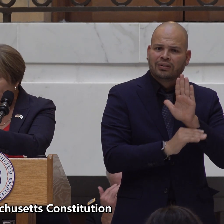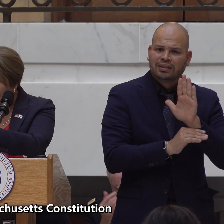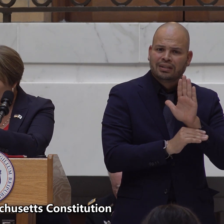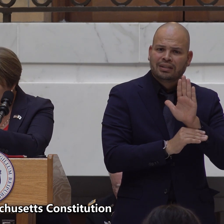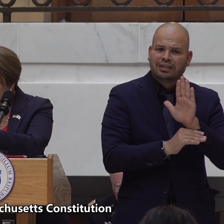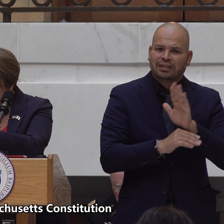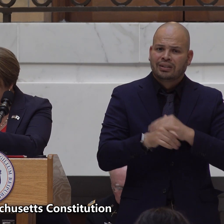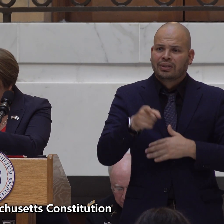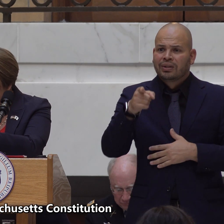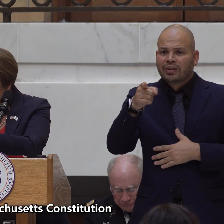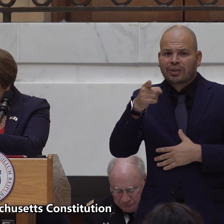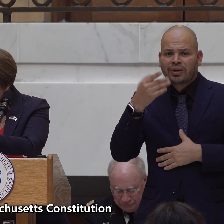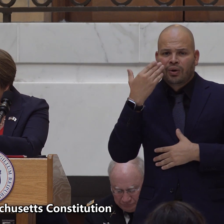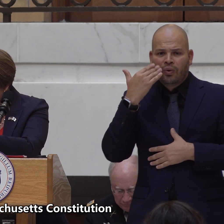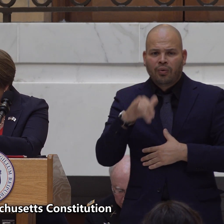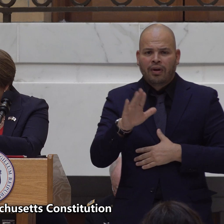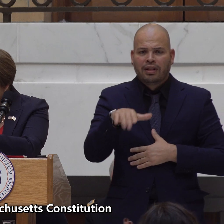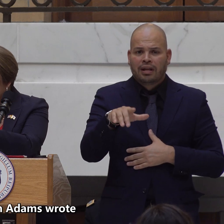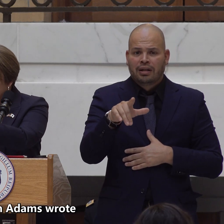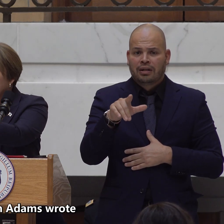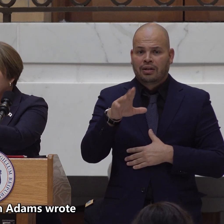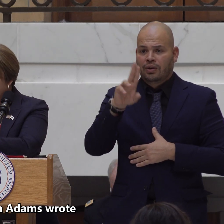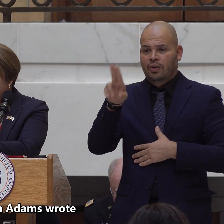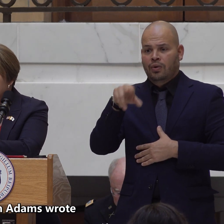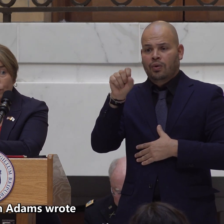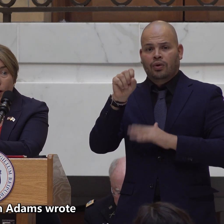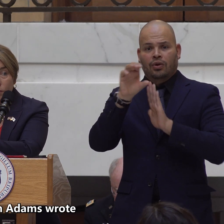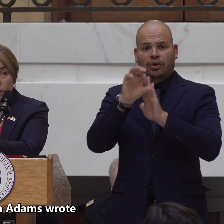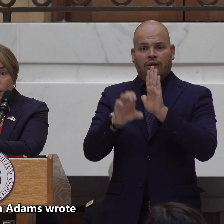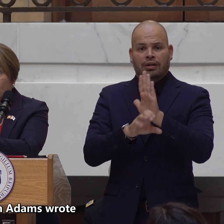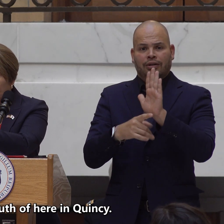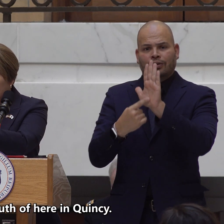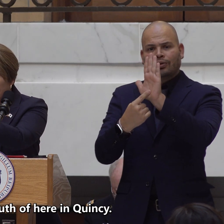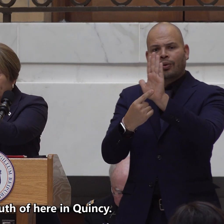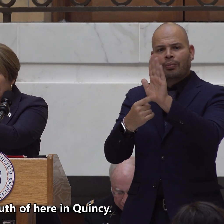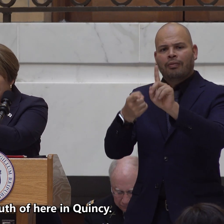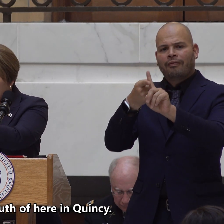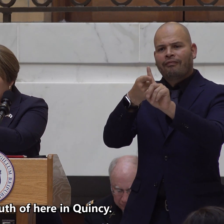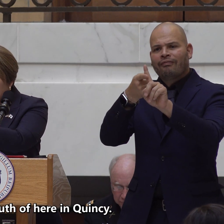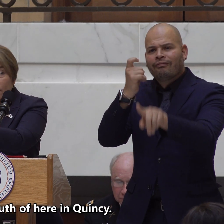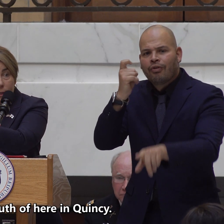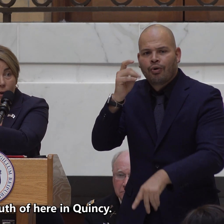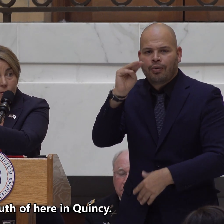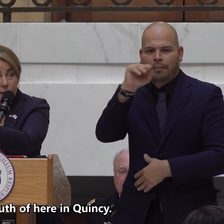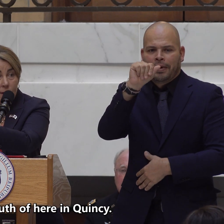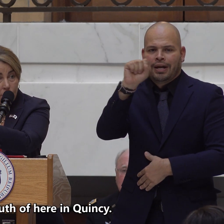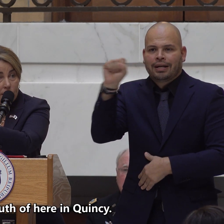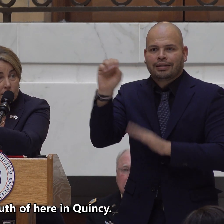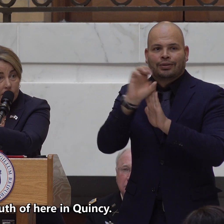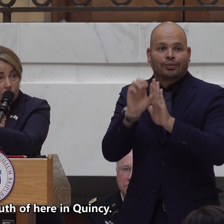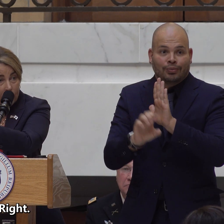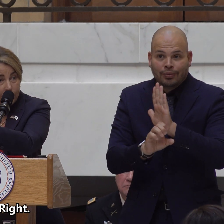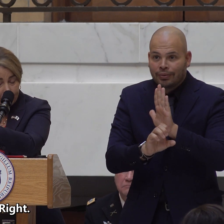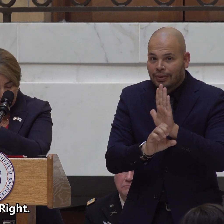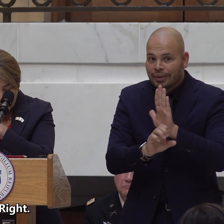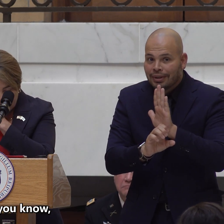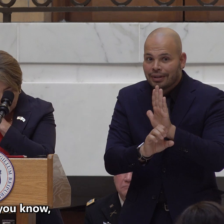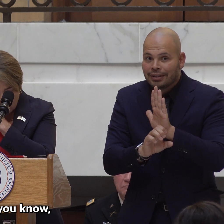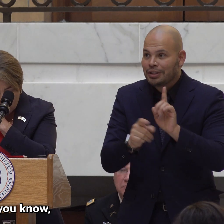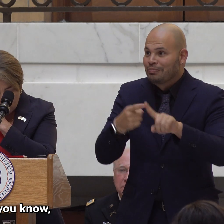the Massachusetts Constitution that John Adams wrote just 15 miles south of here in Quincy,